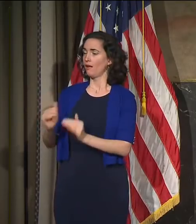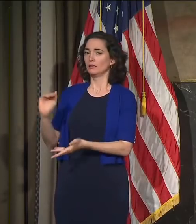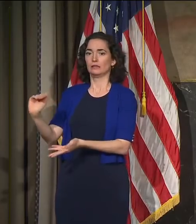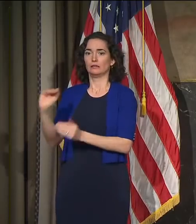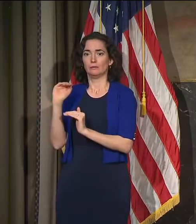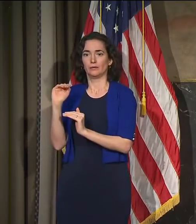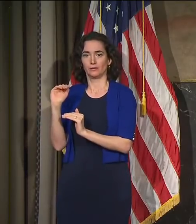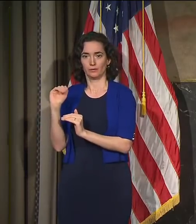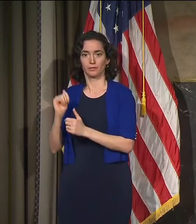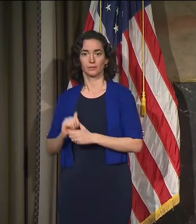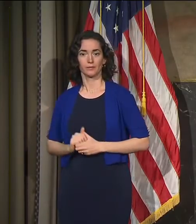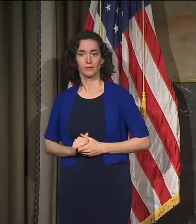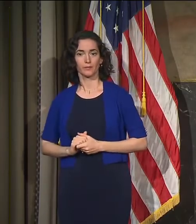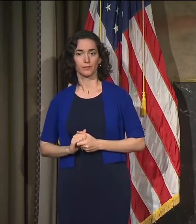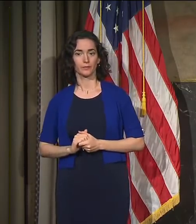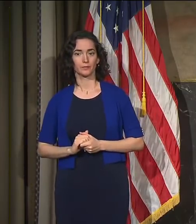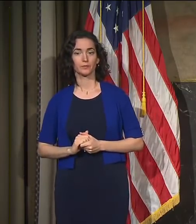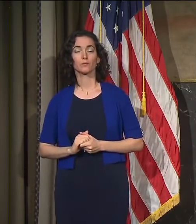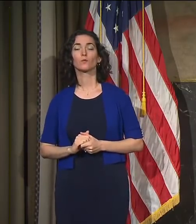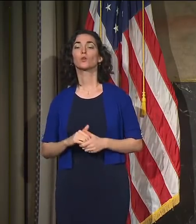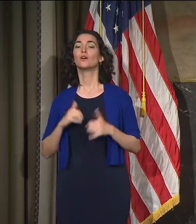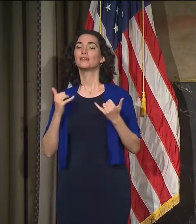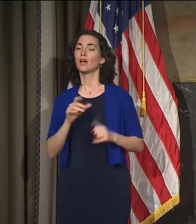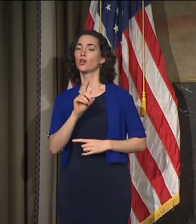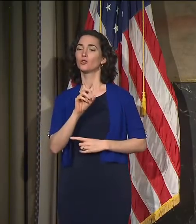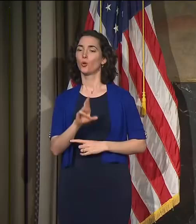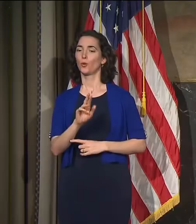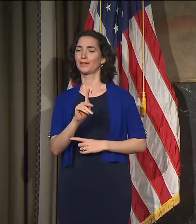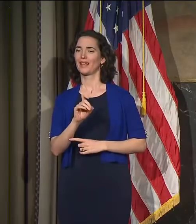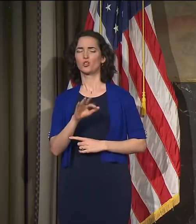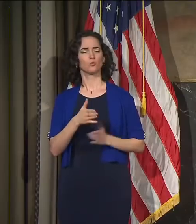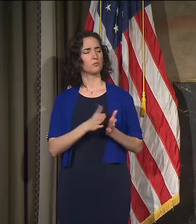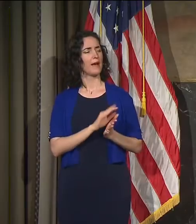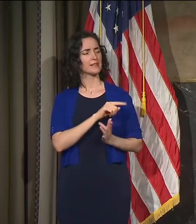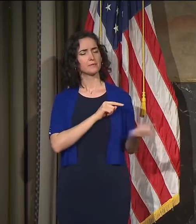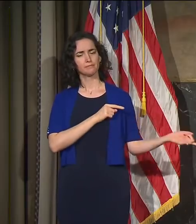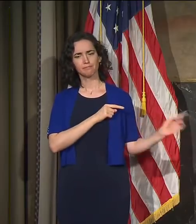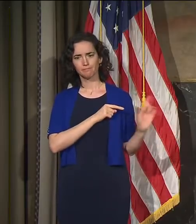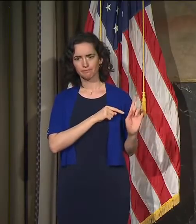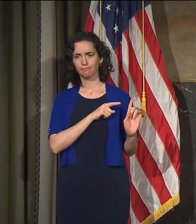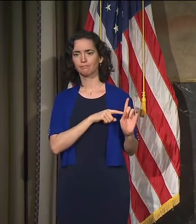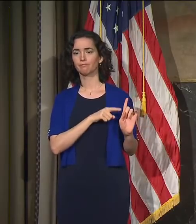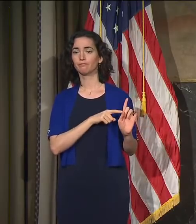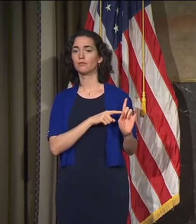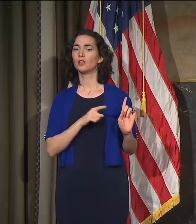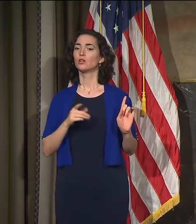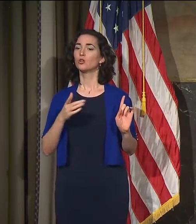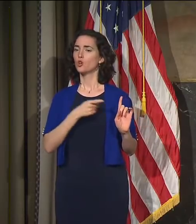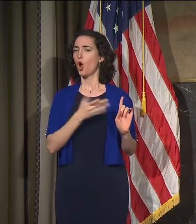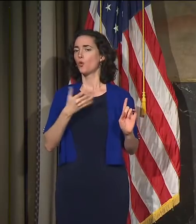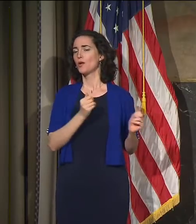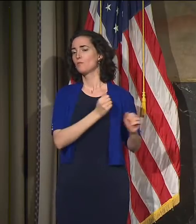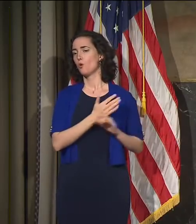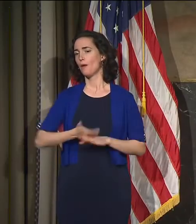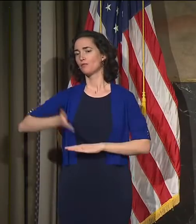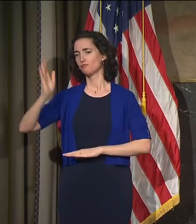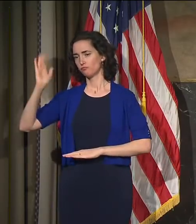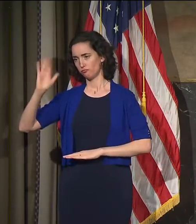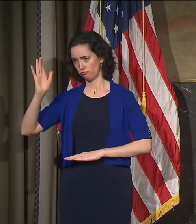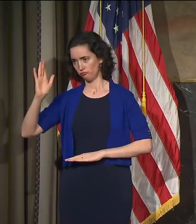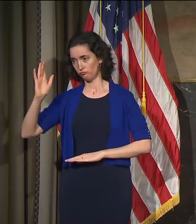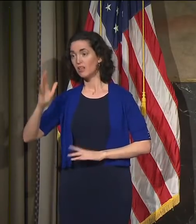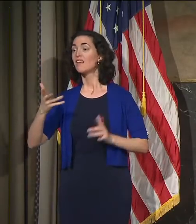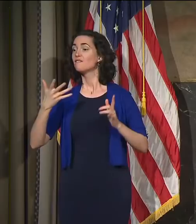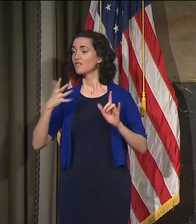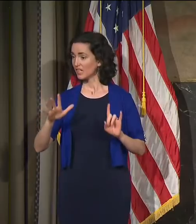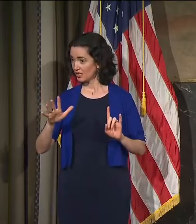All right, at this time, I'm going to ask Dr. Cantor to come up and share with you all some prepared remarks. If you have questions for